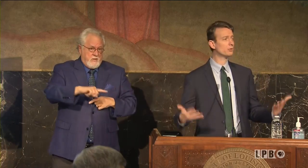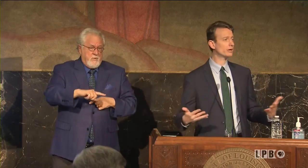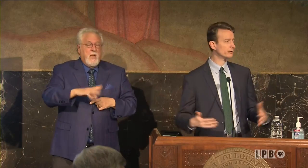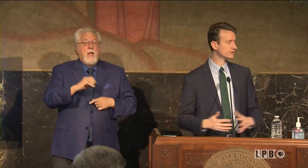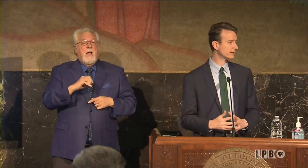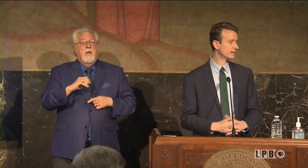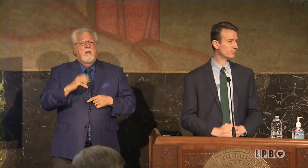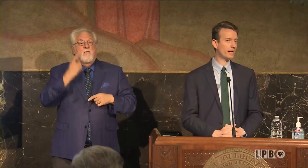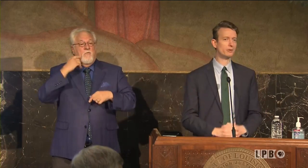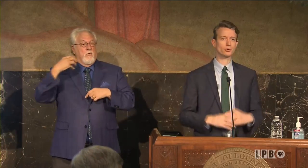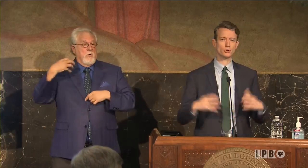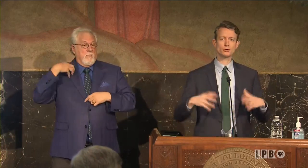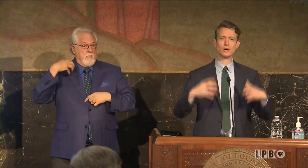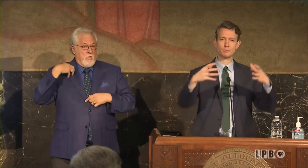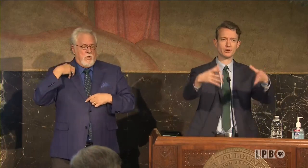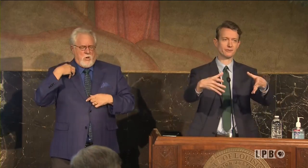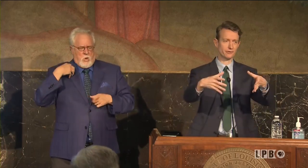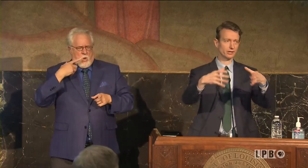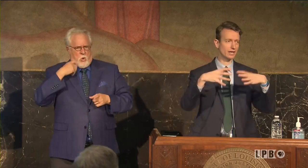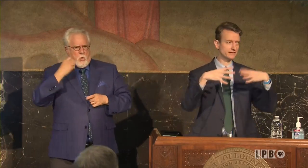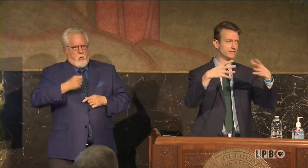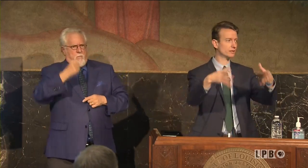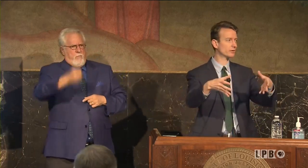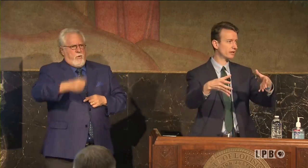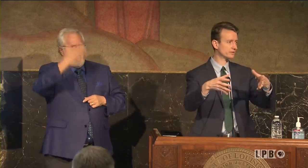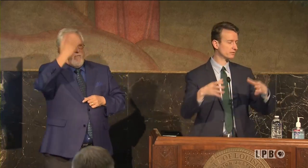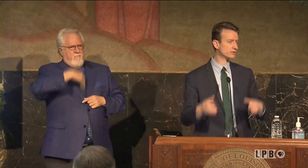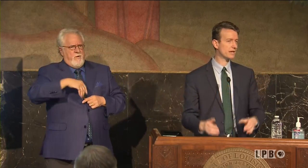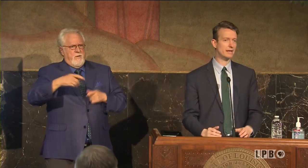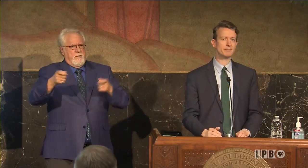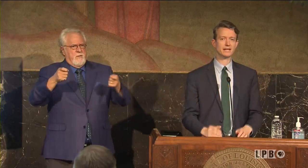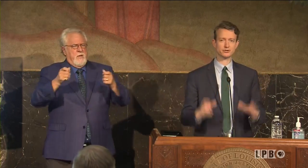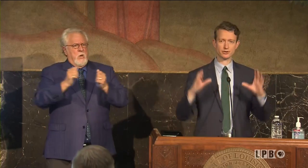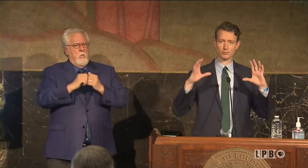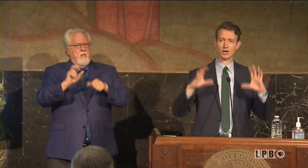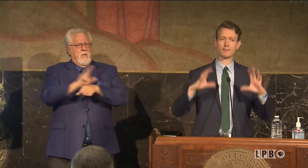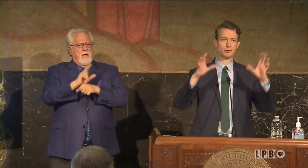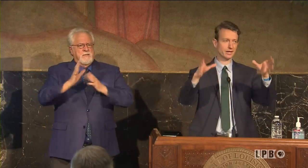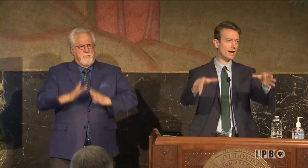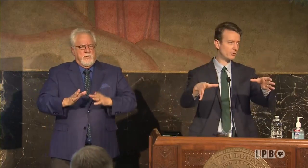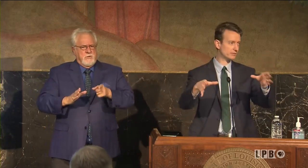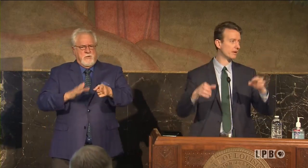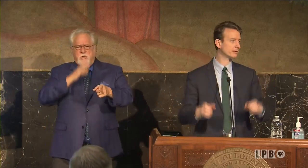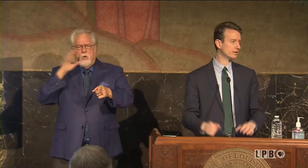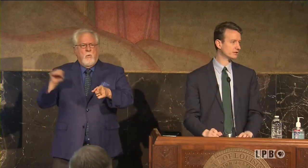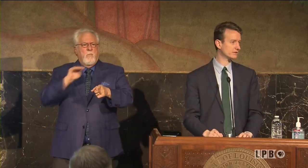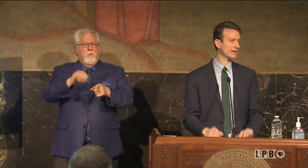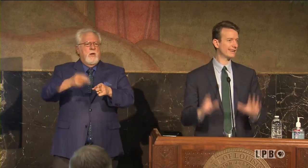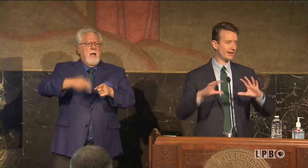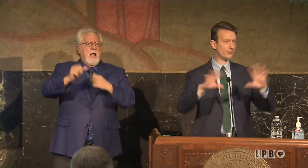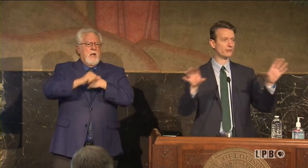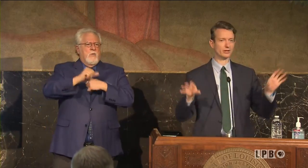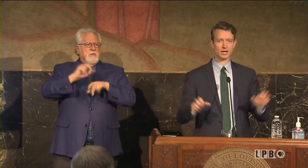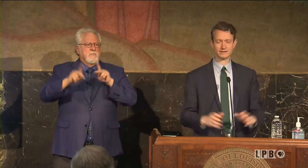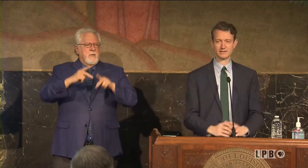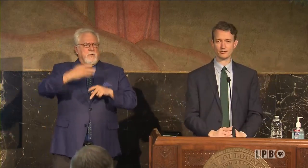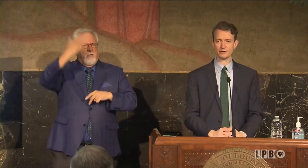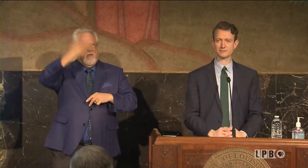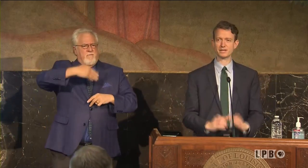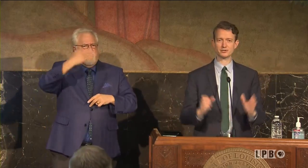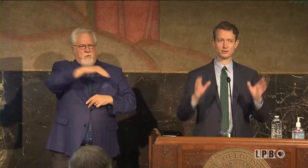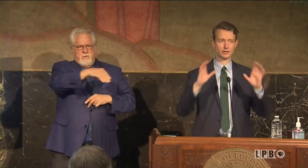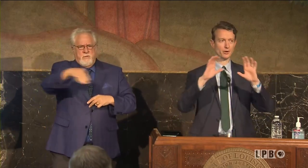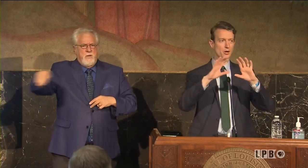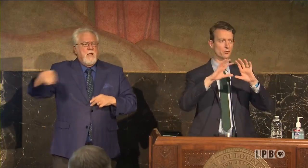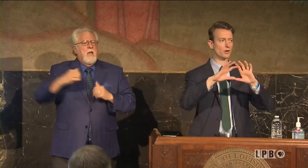And for employers to think about, who do I put on the front lines dealing with customers, making sure that we're not putting high-risk populations on the front lines and at